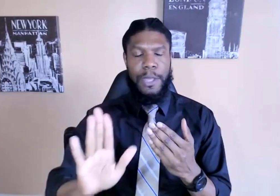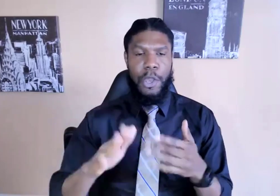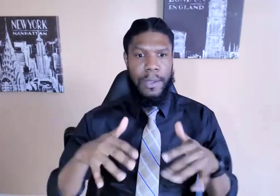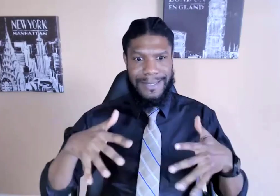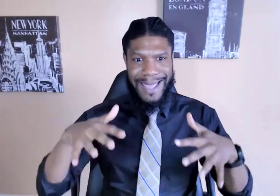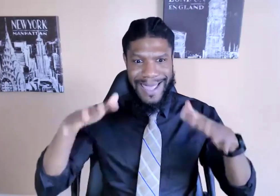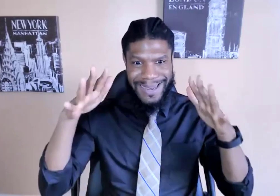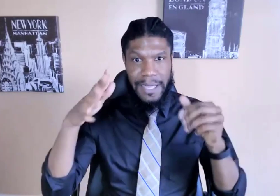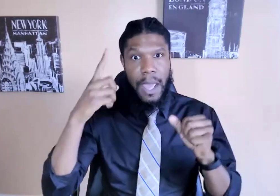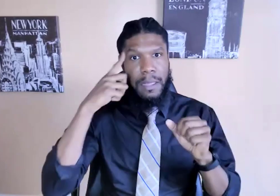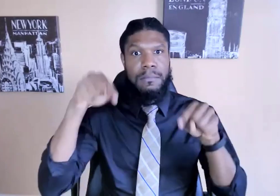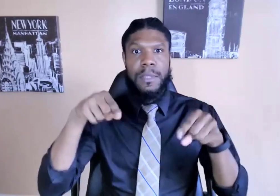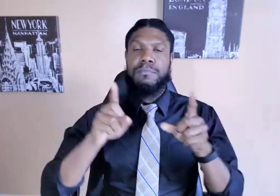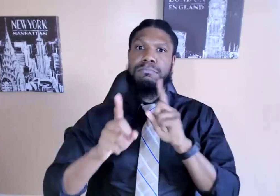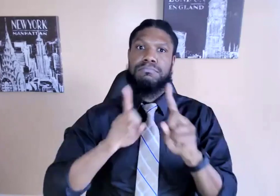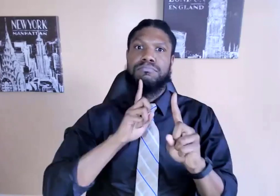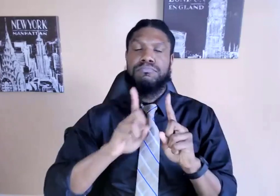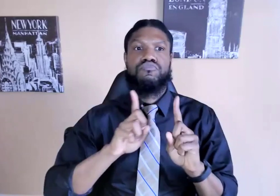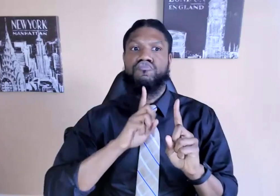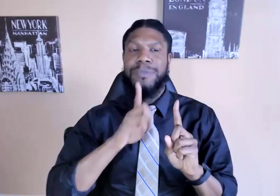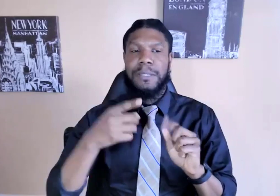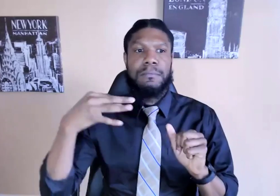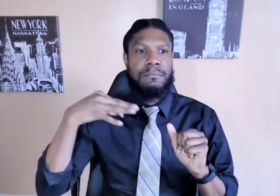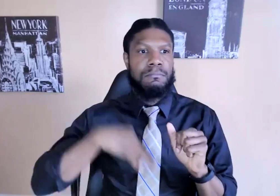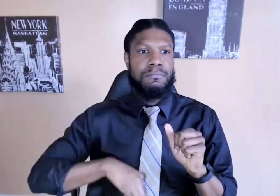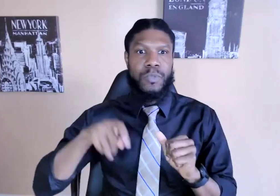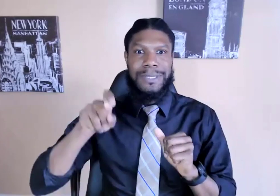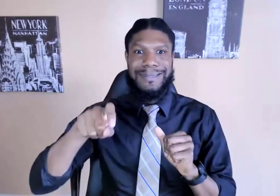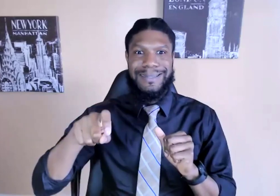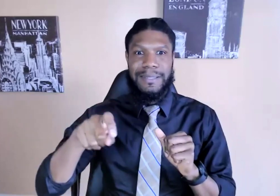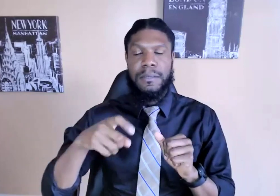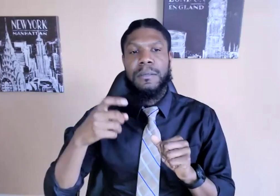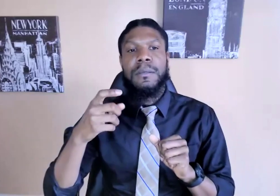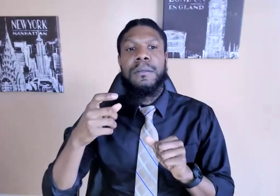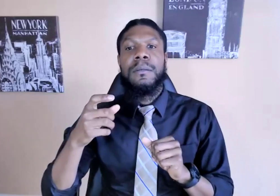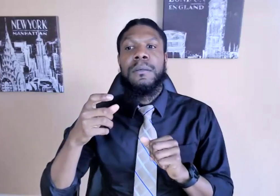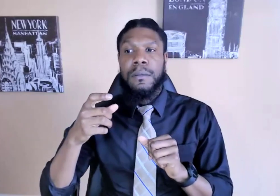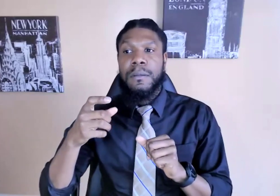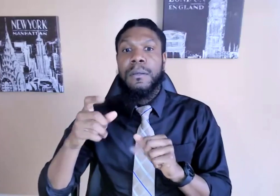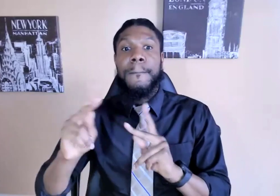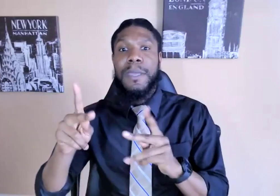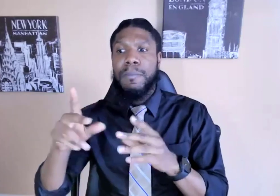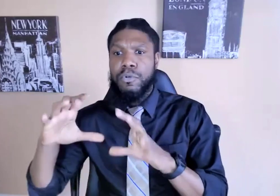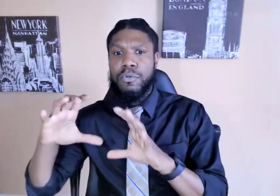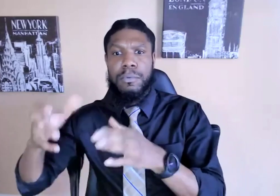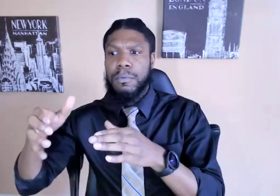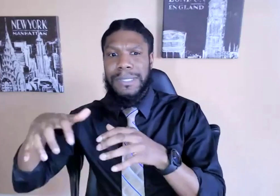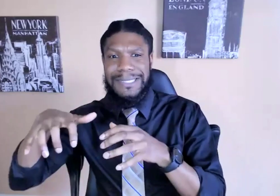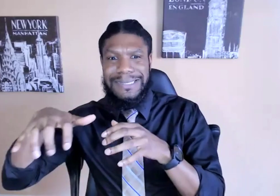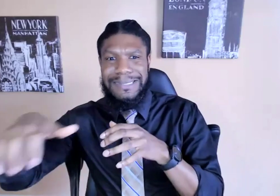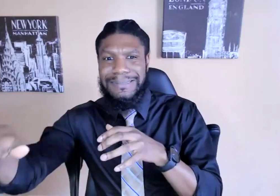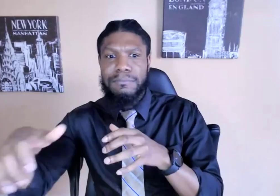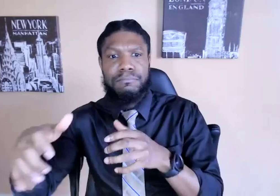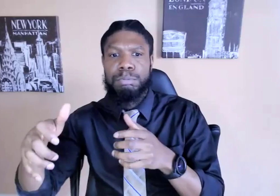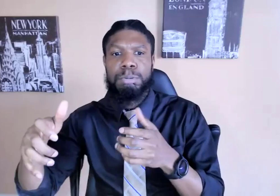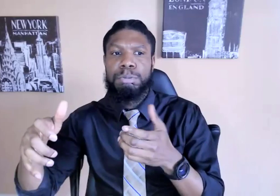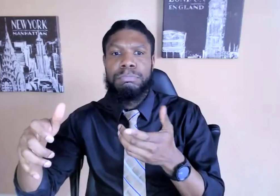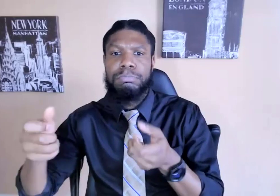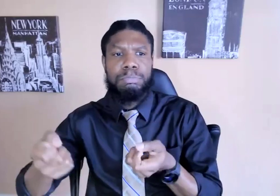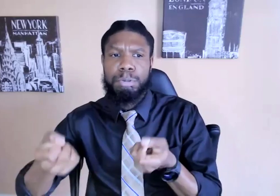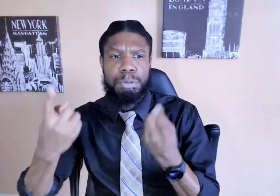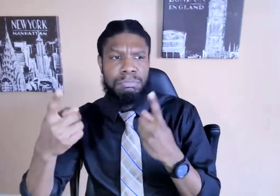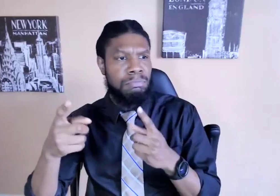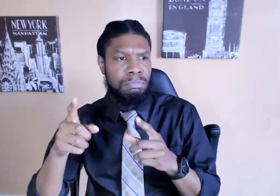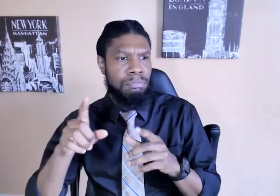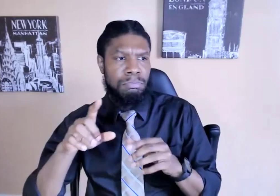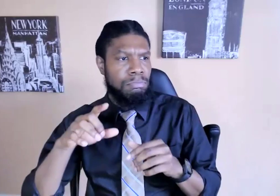needful, especially for those who don't understand the experience of being an L2. So I think